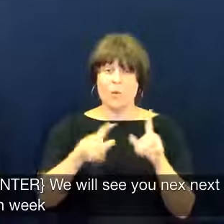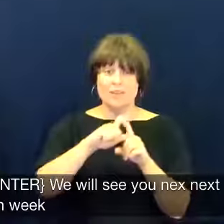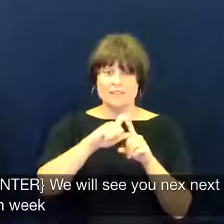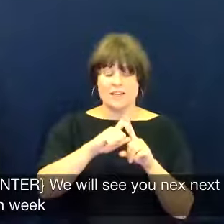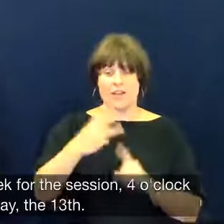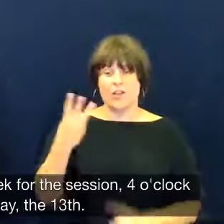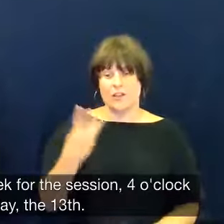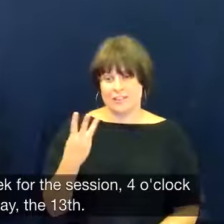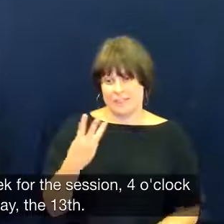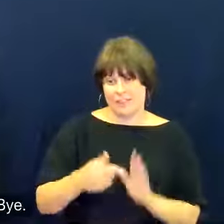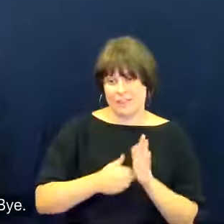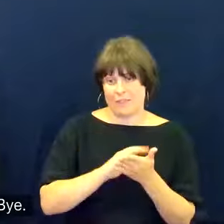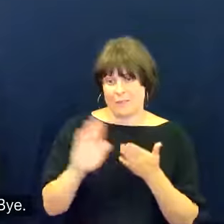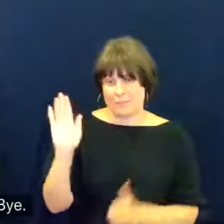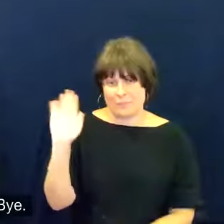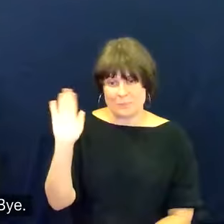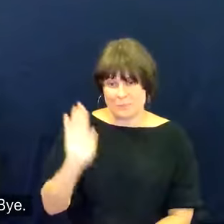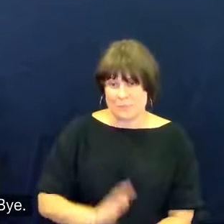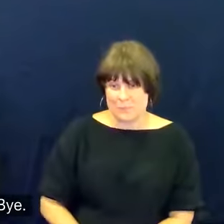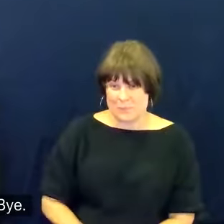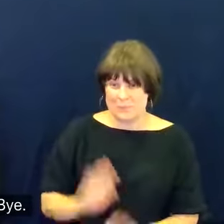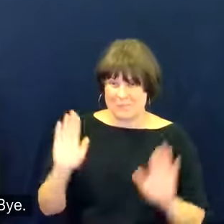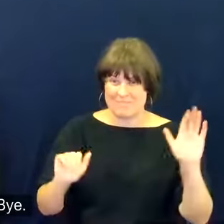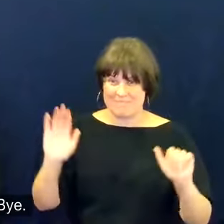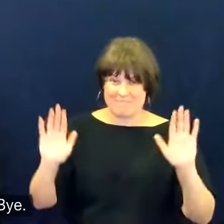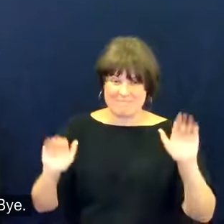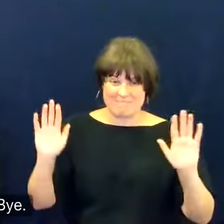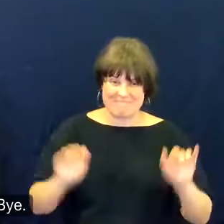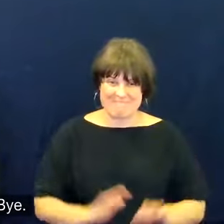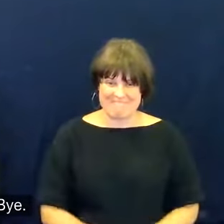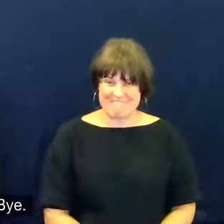Bye. Bye-bye. Bye-bye for